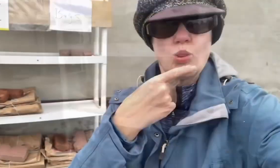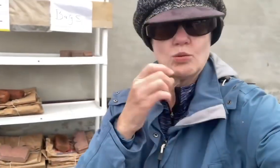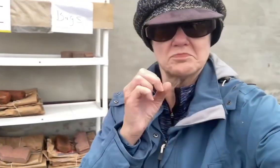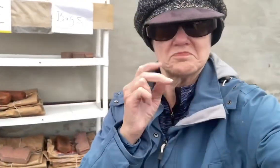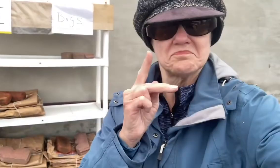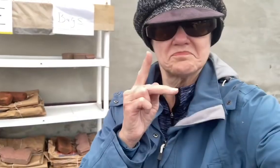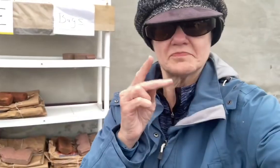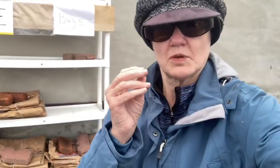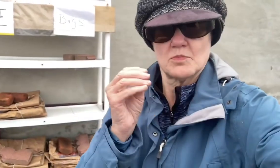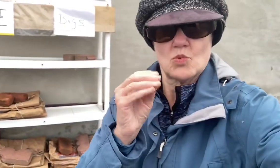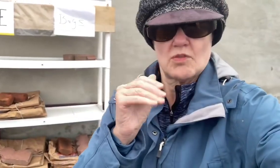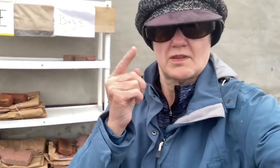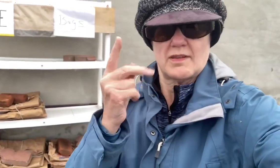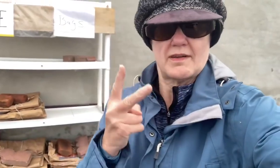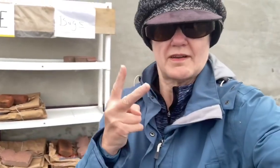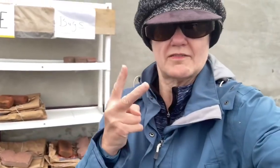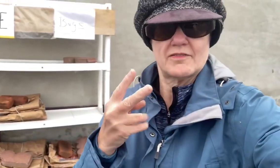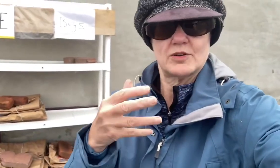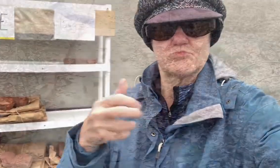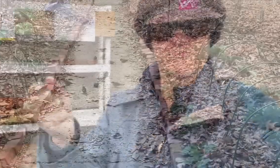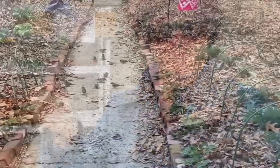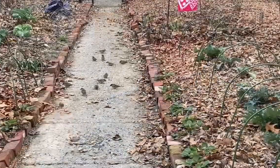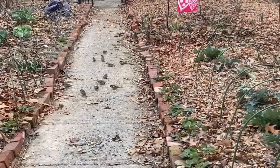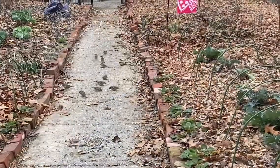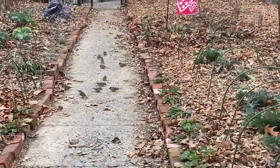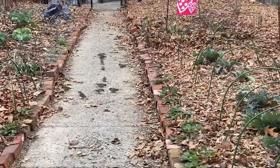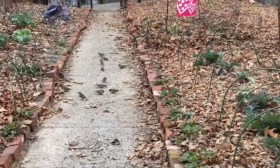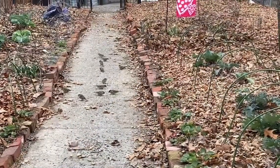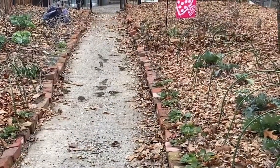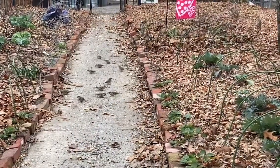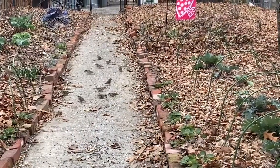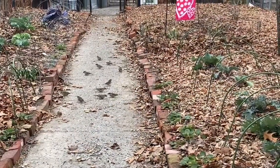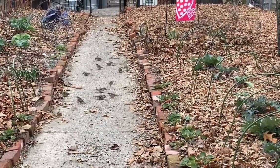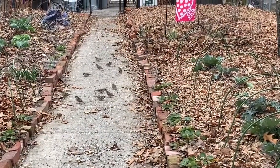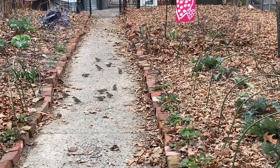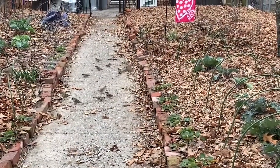Oh, they still look okay, and more than half have been taken.